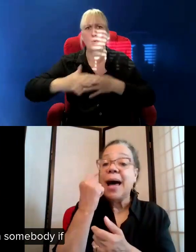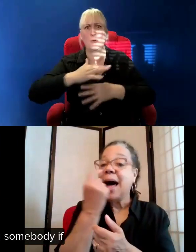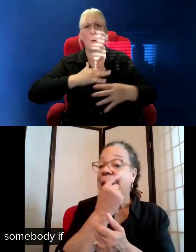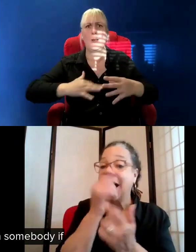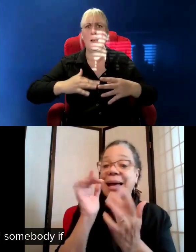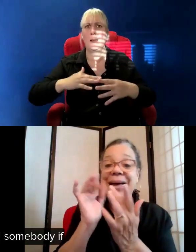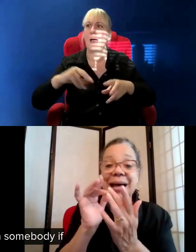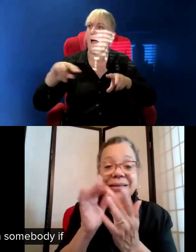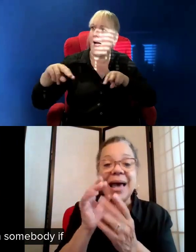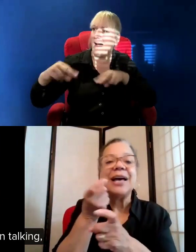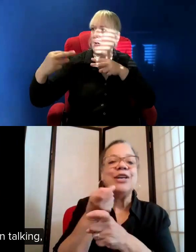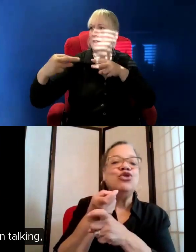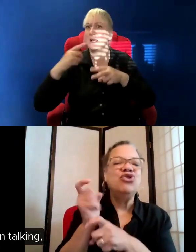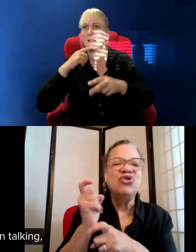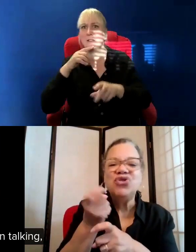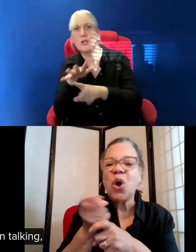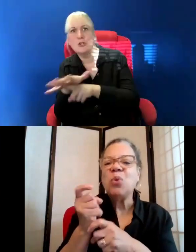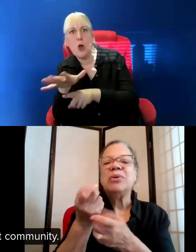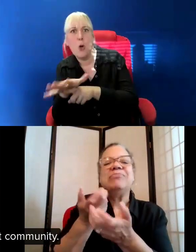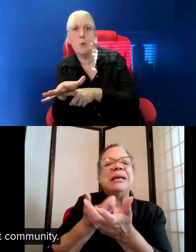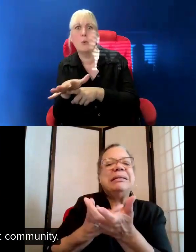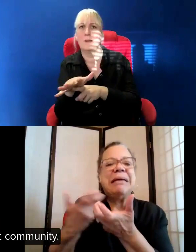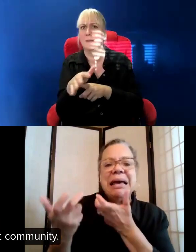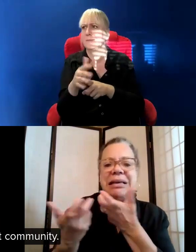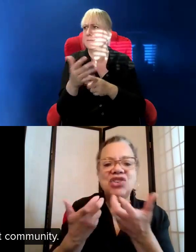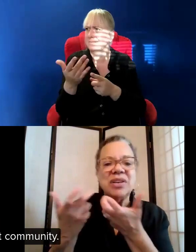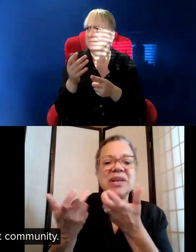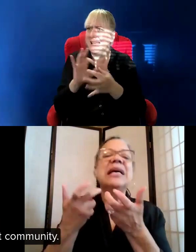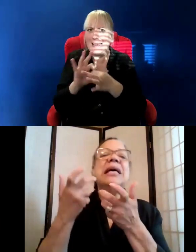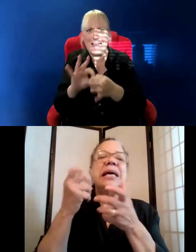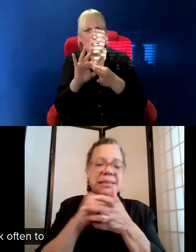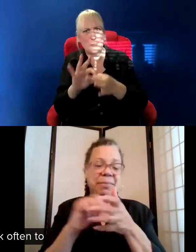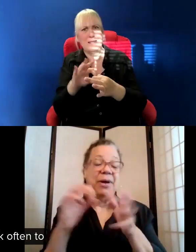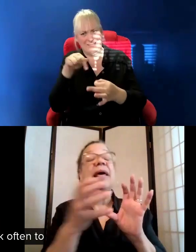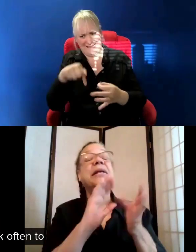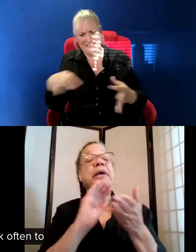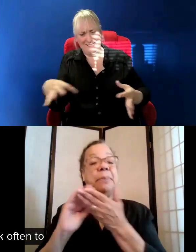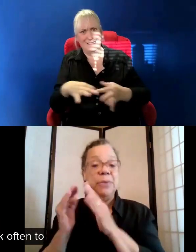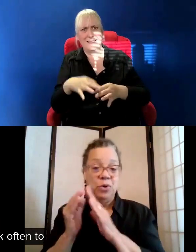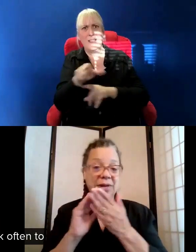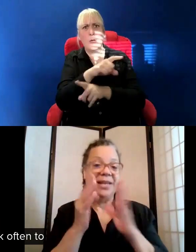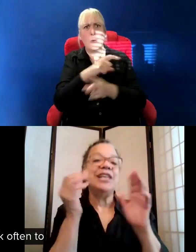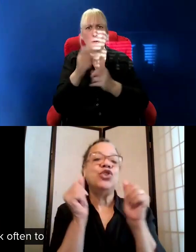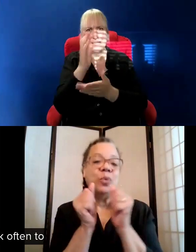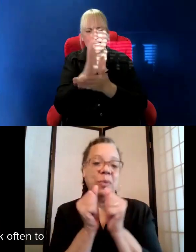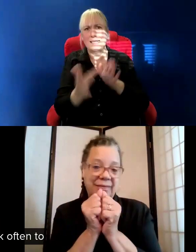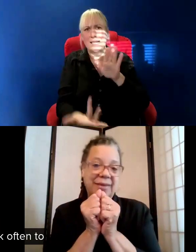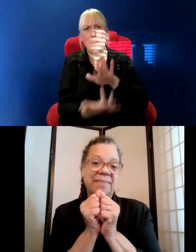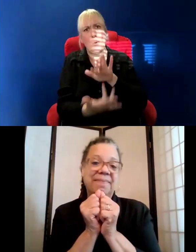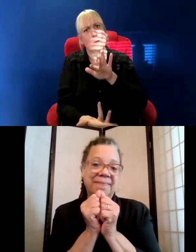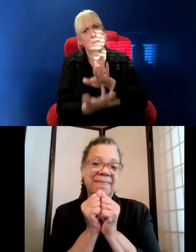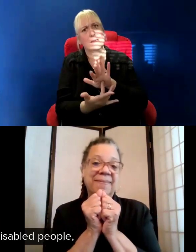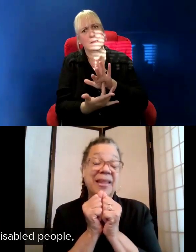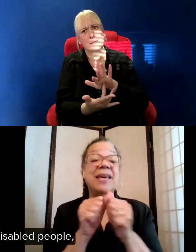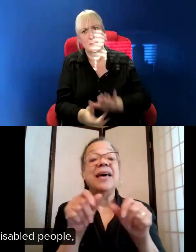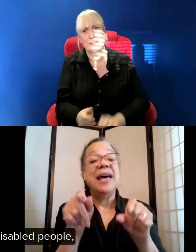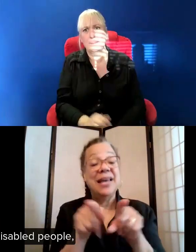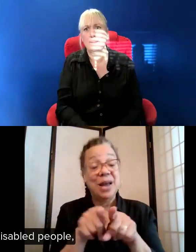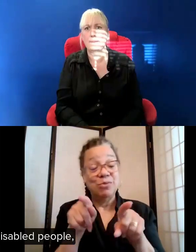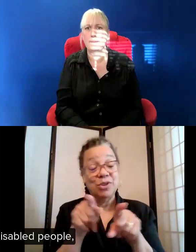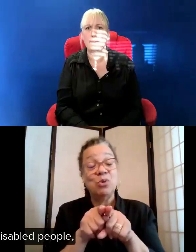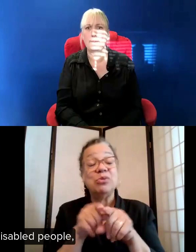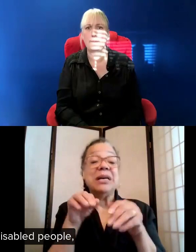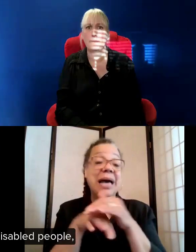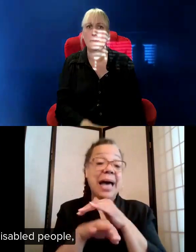joke, engaging with somebody if you're non-talking, it's about that community. And I think often to